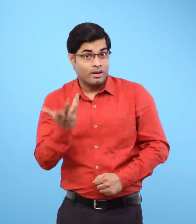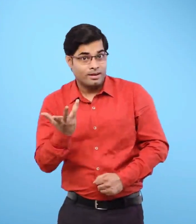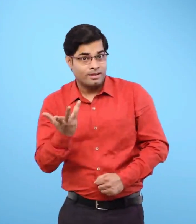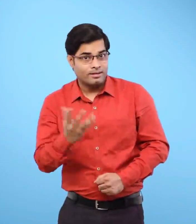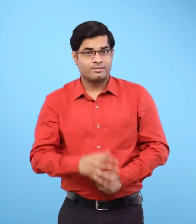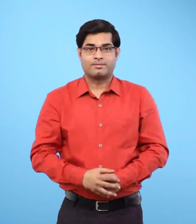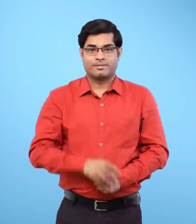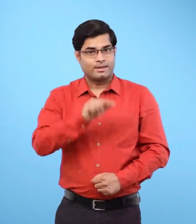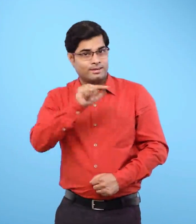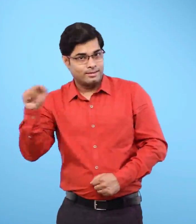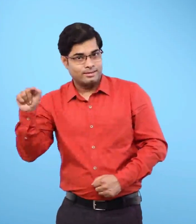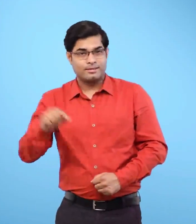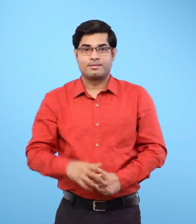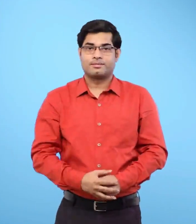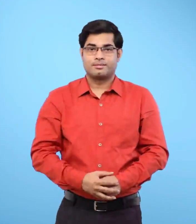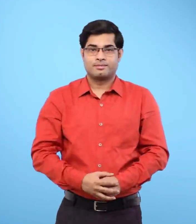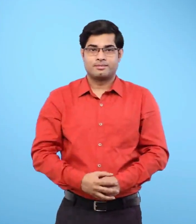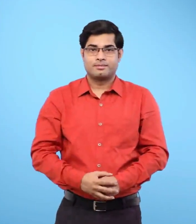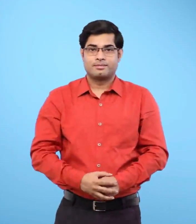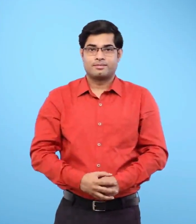Why? Dash.